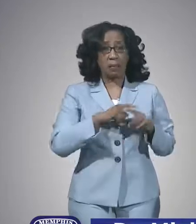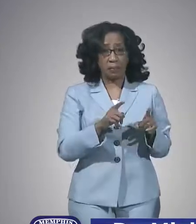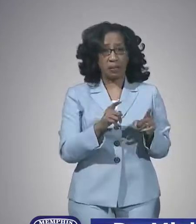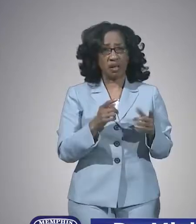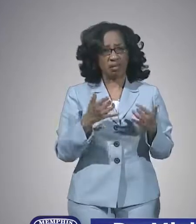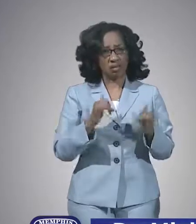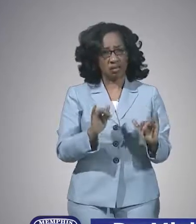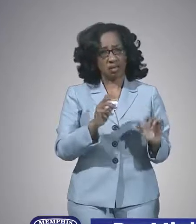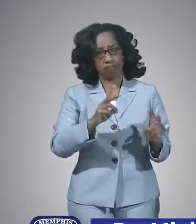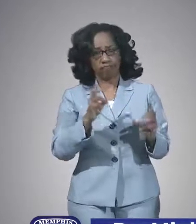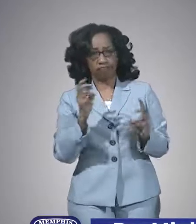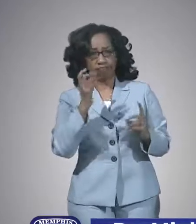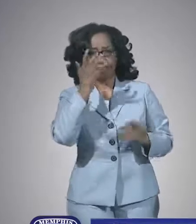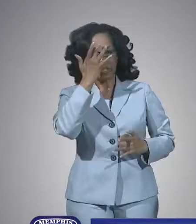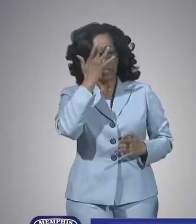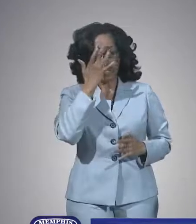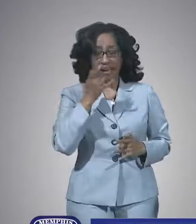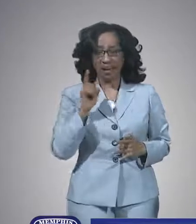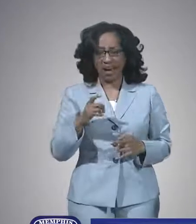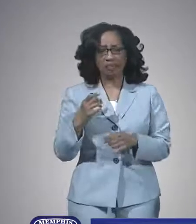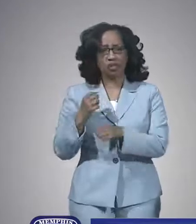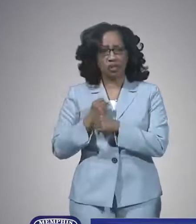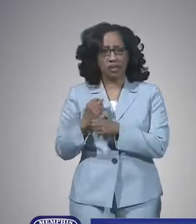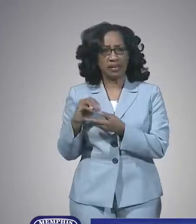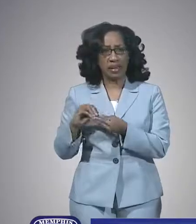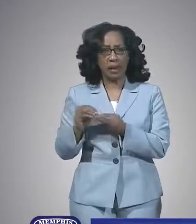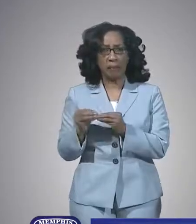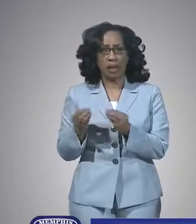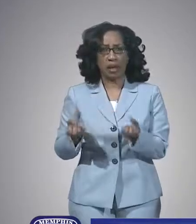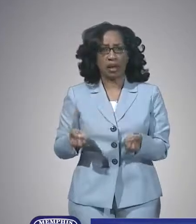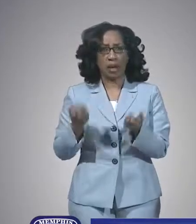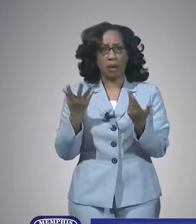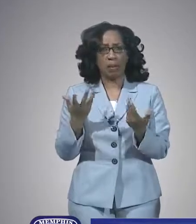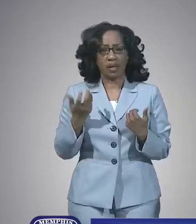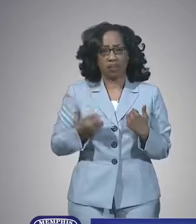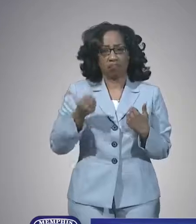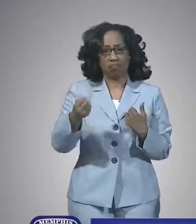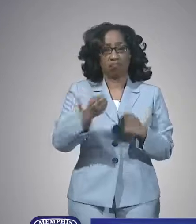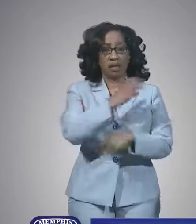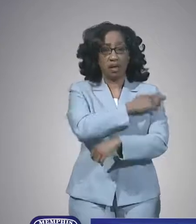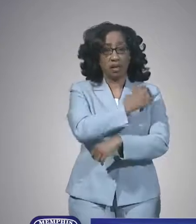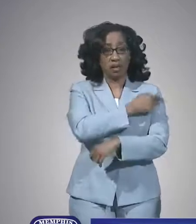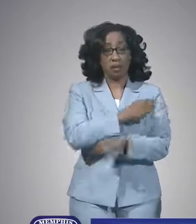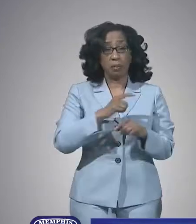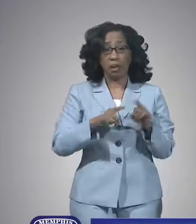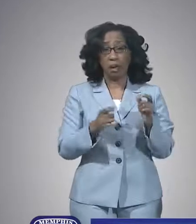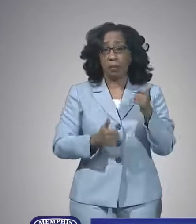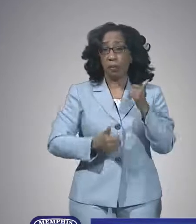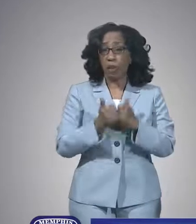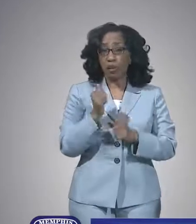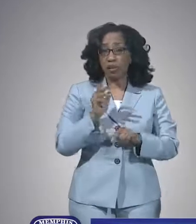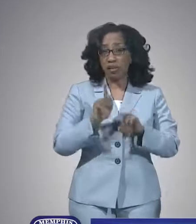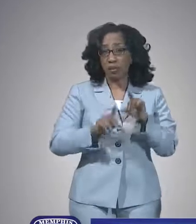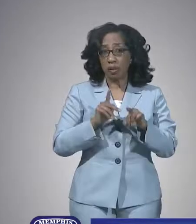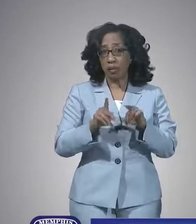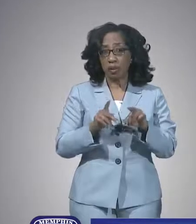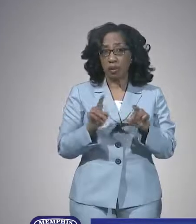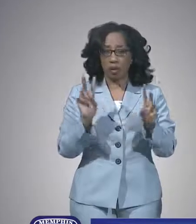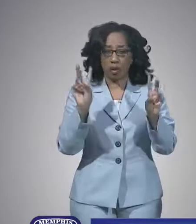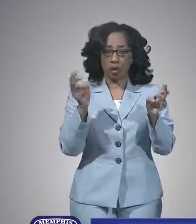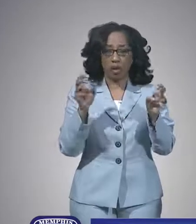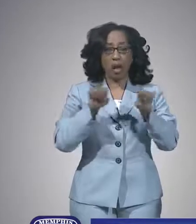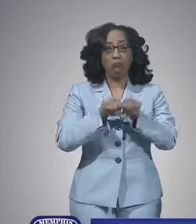you as far as how many have actually been hospitalized, but I will tell you that the majority of breakthrough cases are